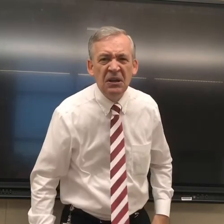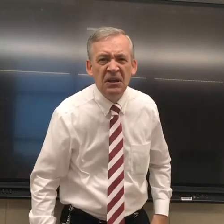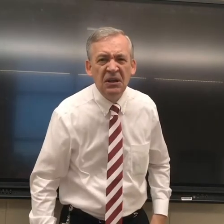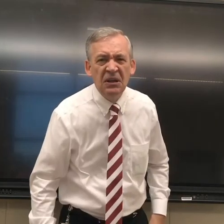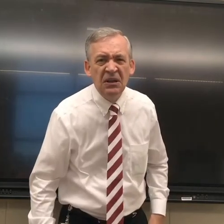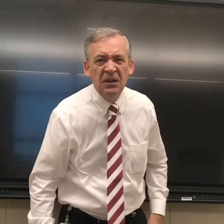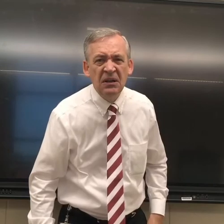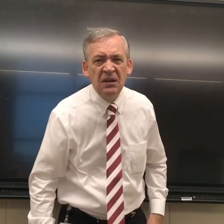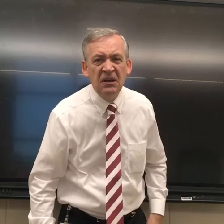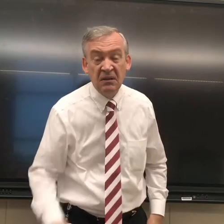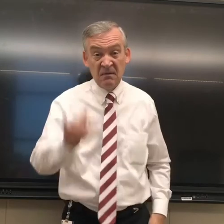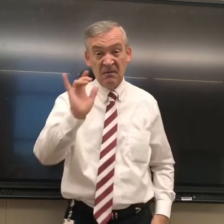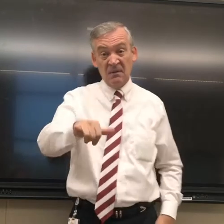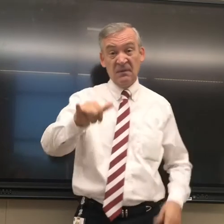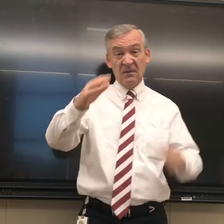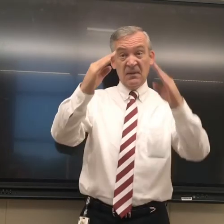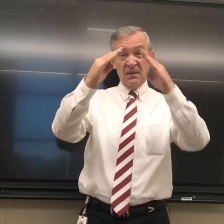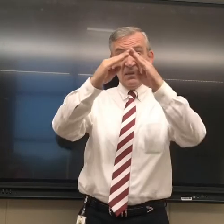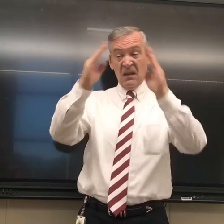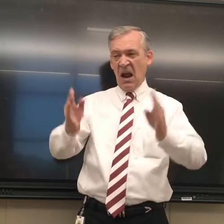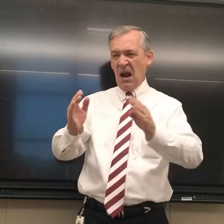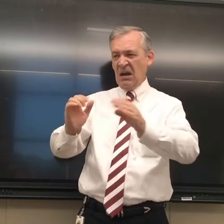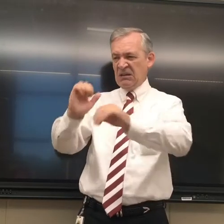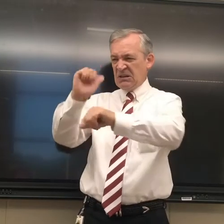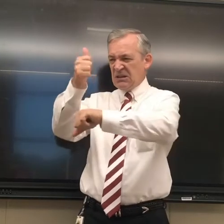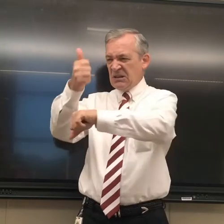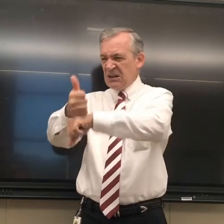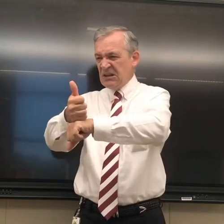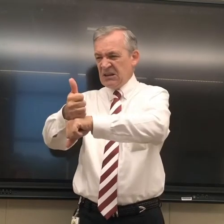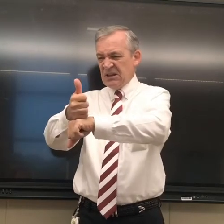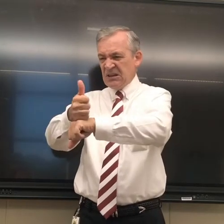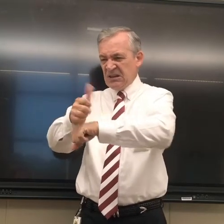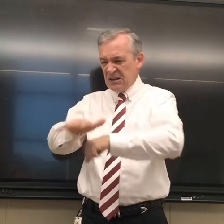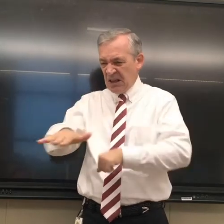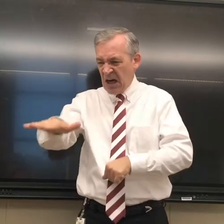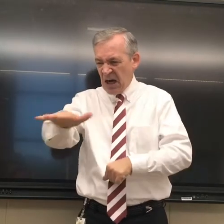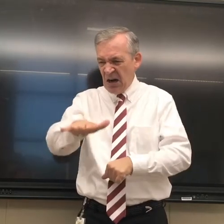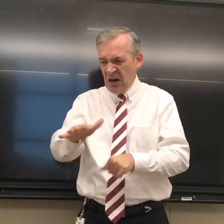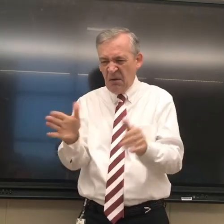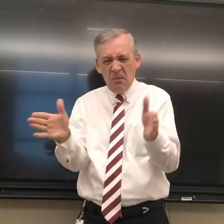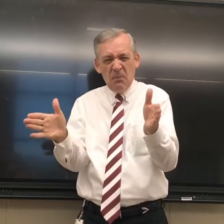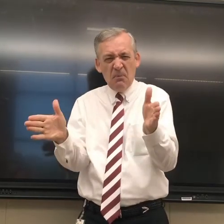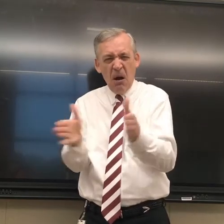set on a cramped lot with no grass, not even any weeds.